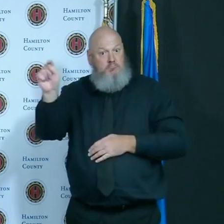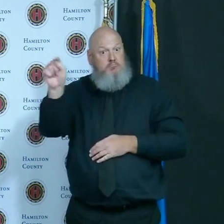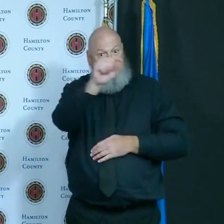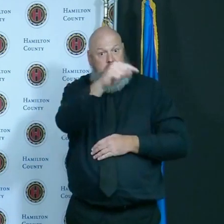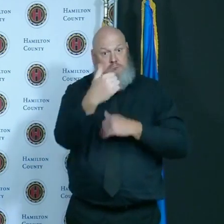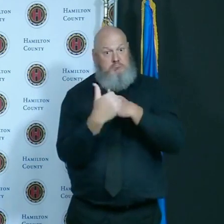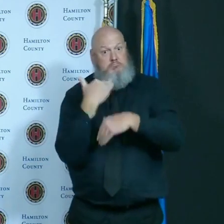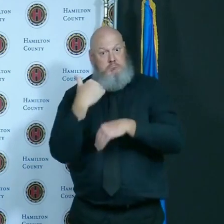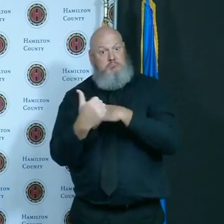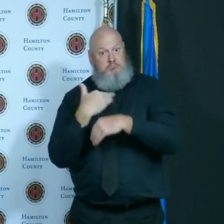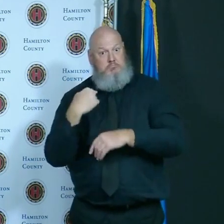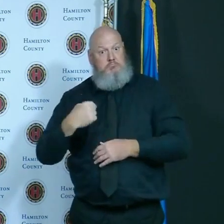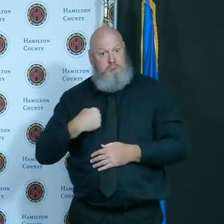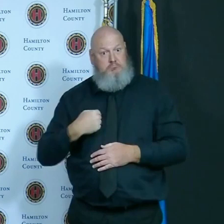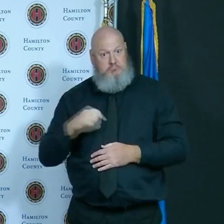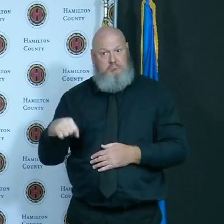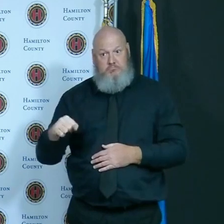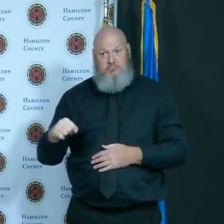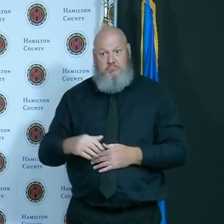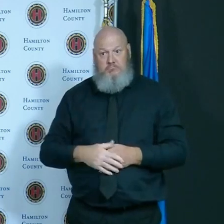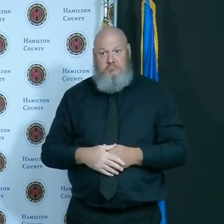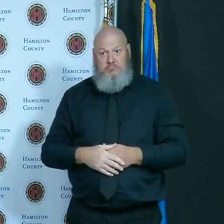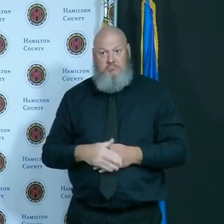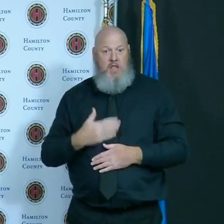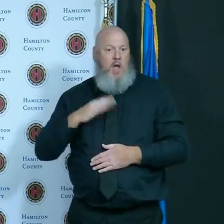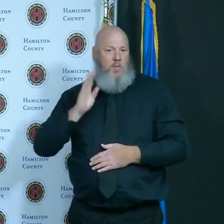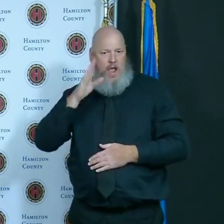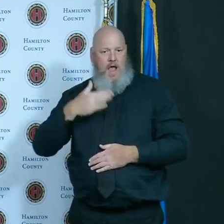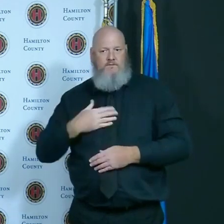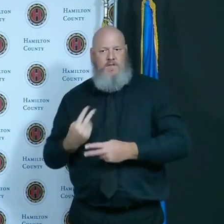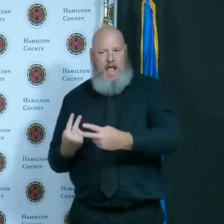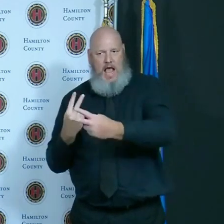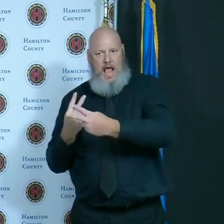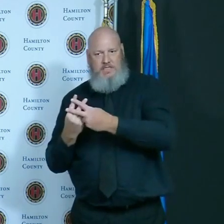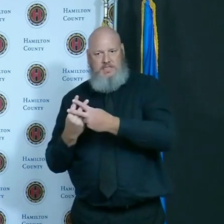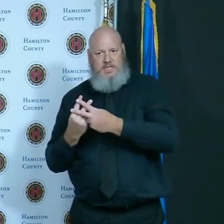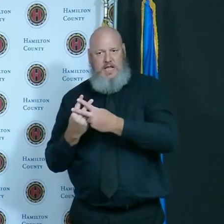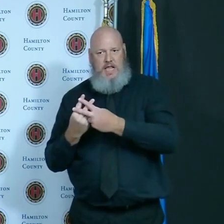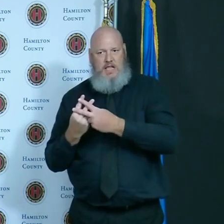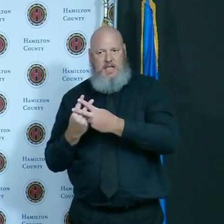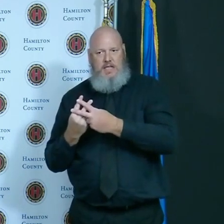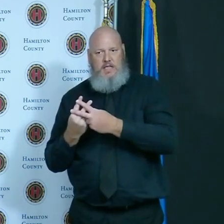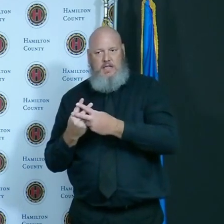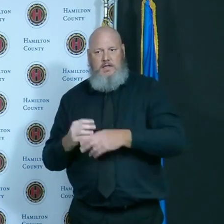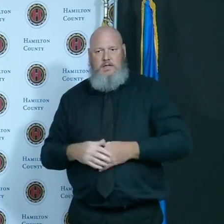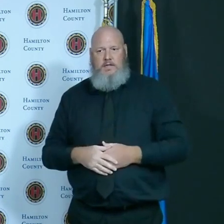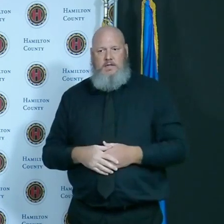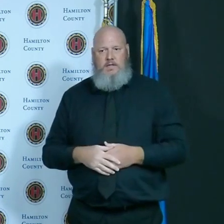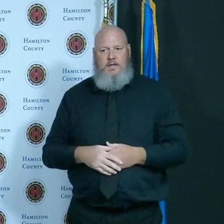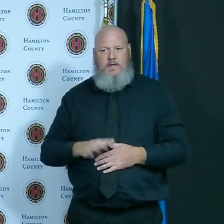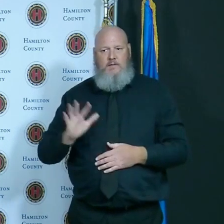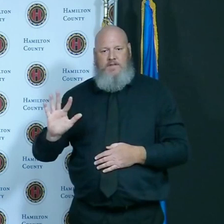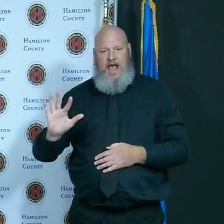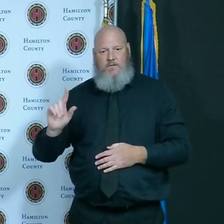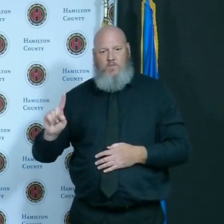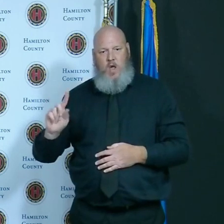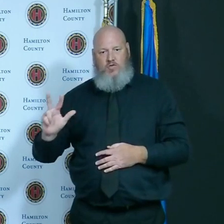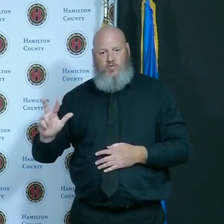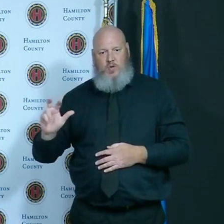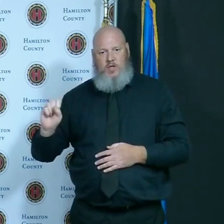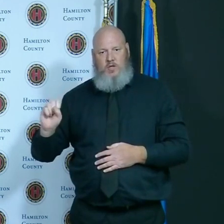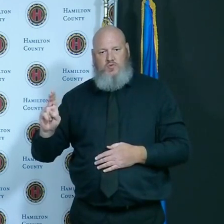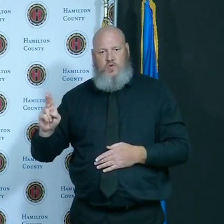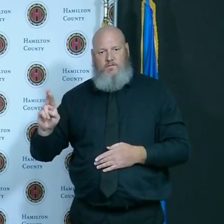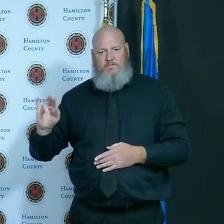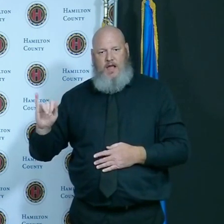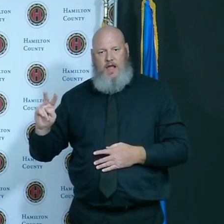participate in our hashtag survive, hashtag 513 survive